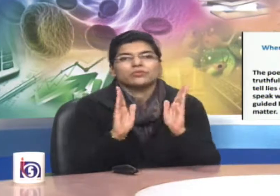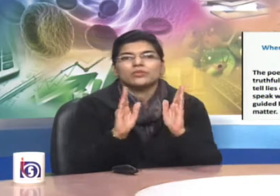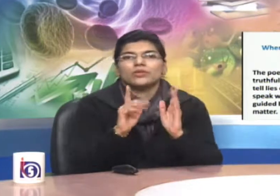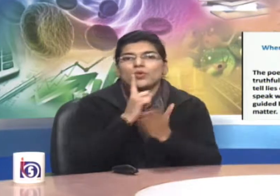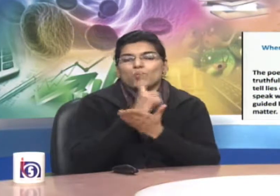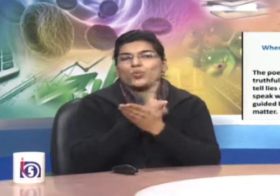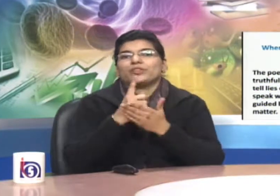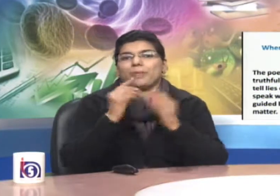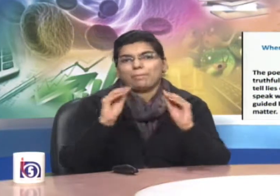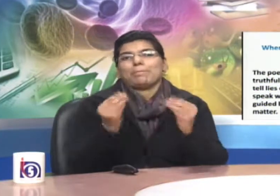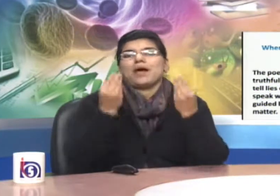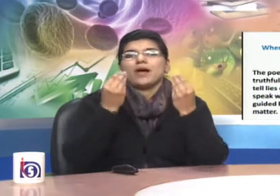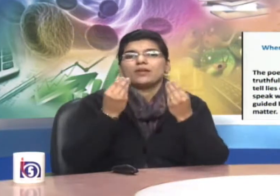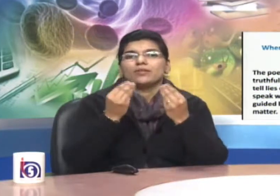kind of creed.